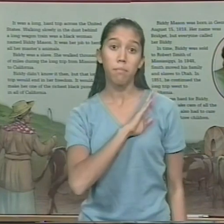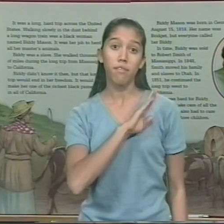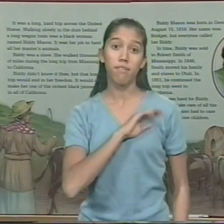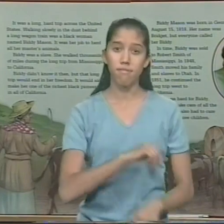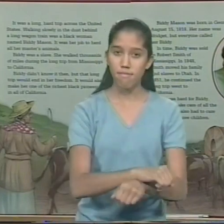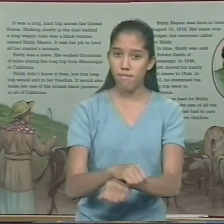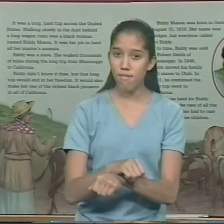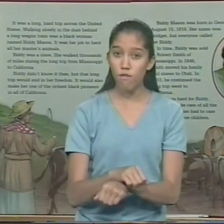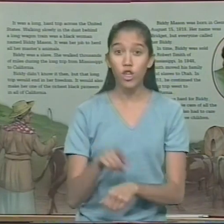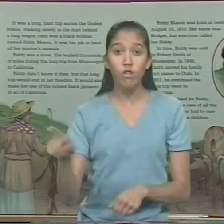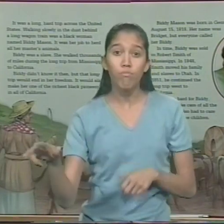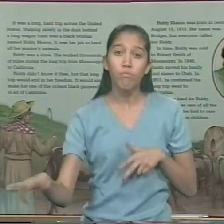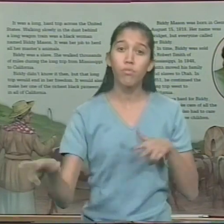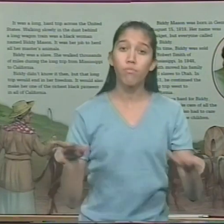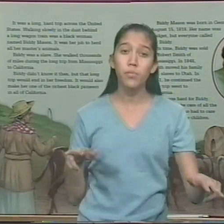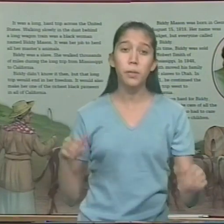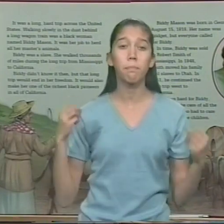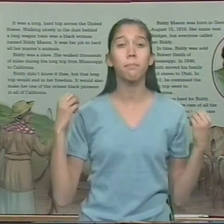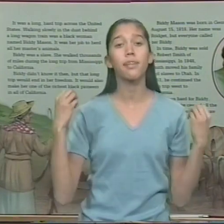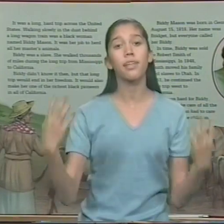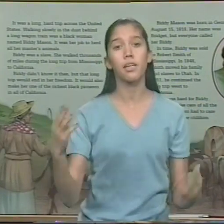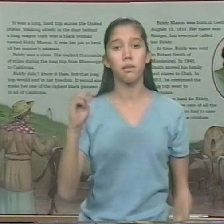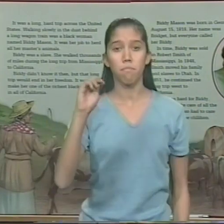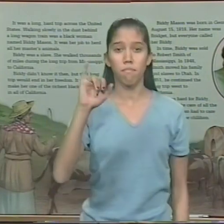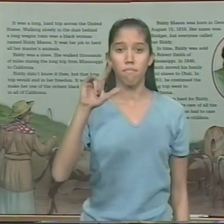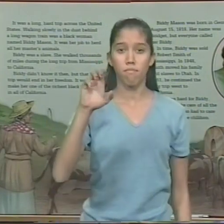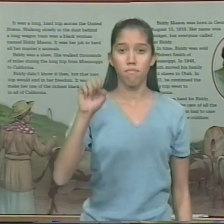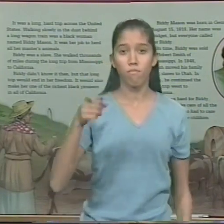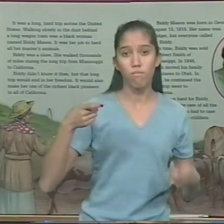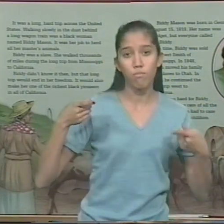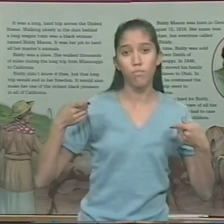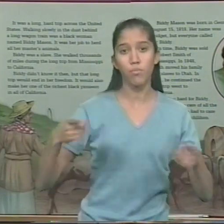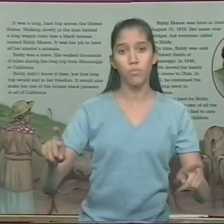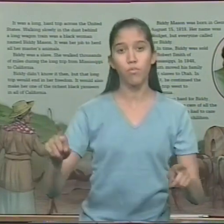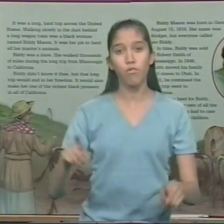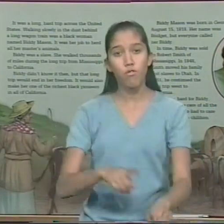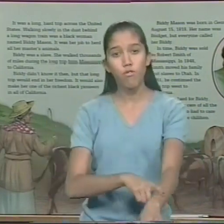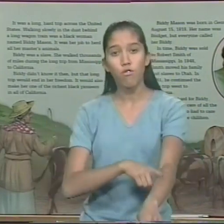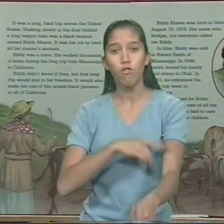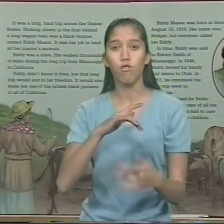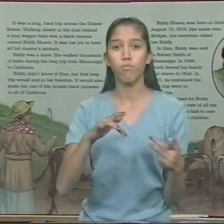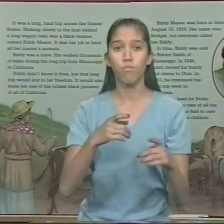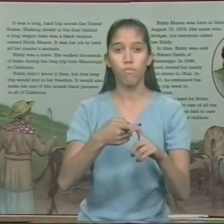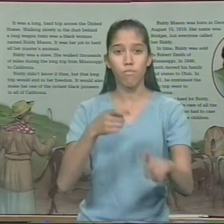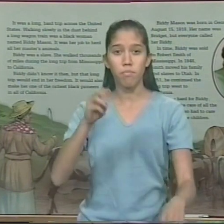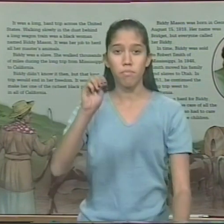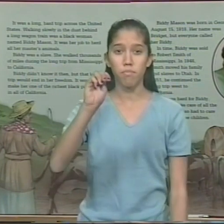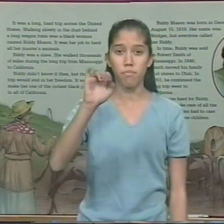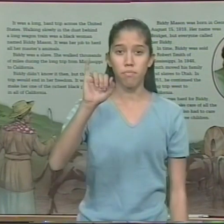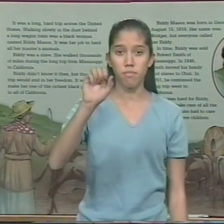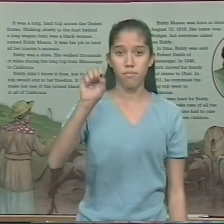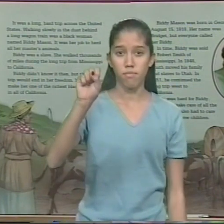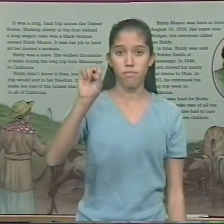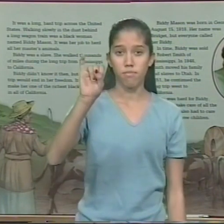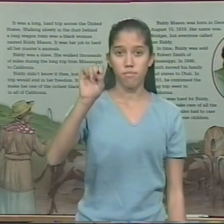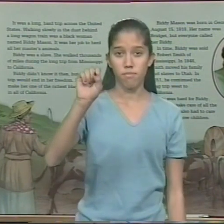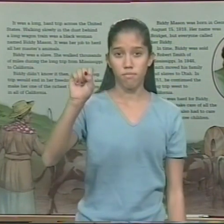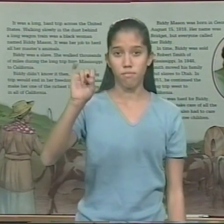walked thousands of miles during the long trip from Mississippi to California. Biddy didn't know it then, but that